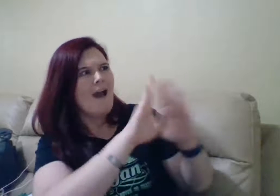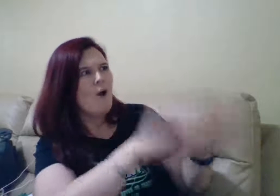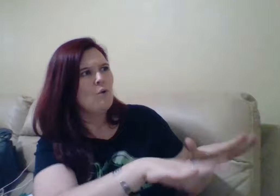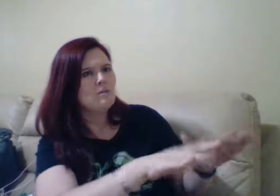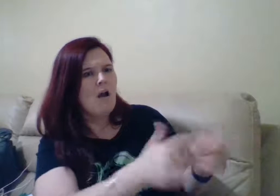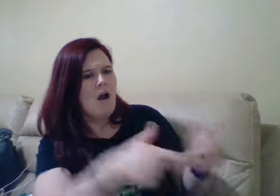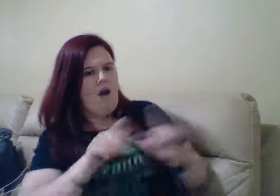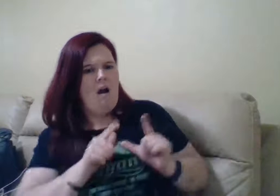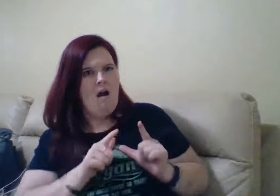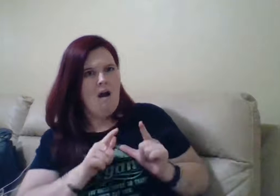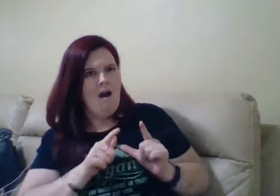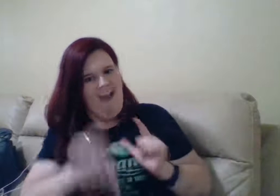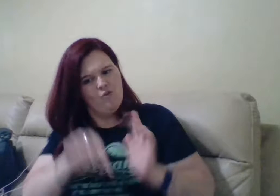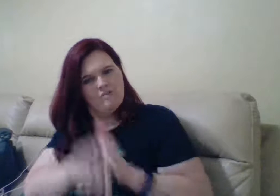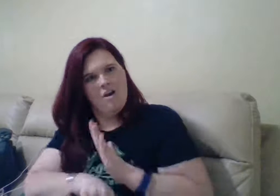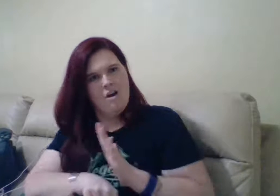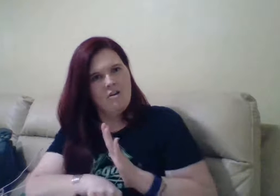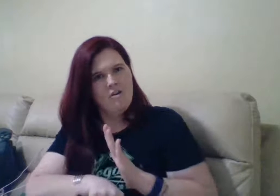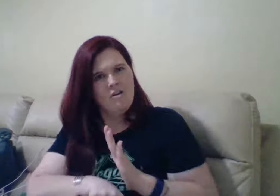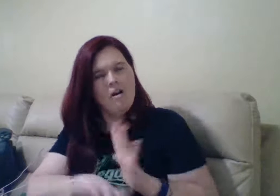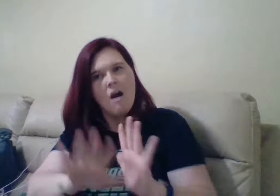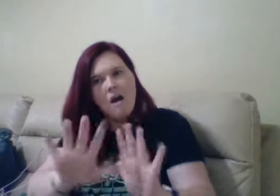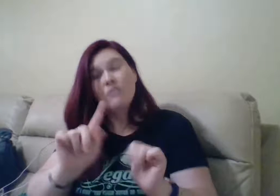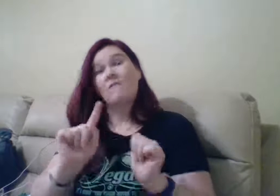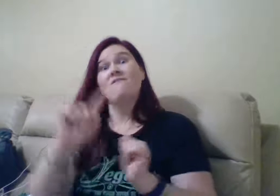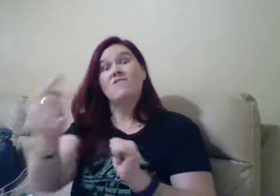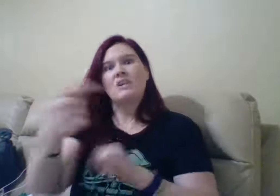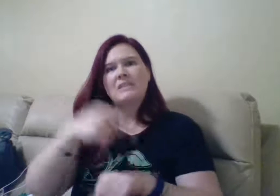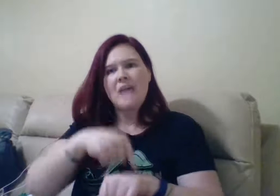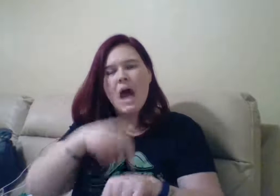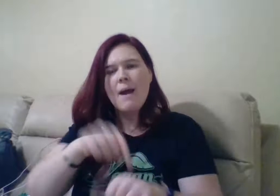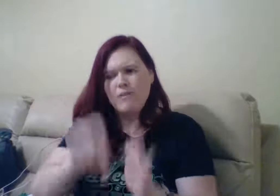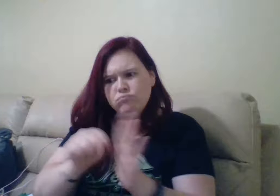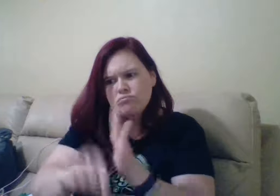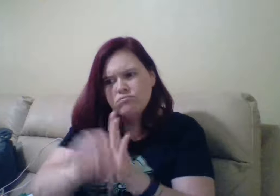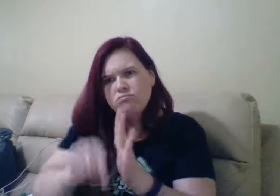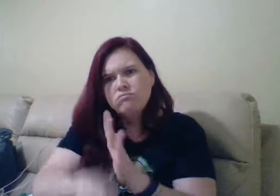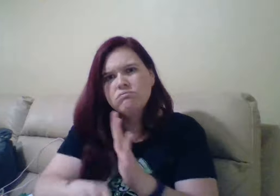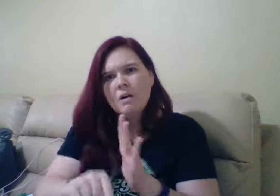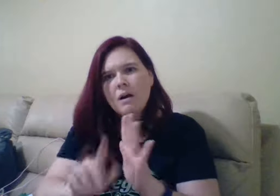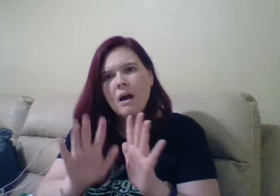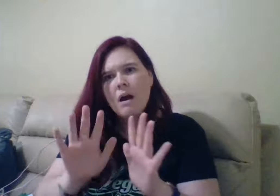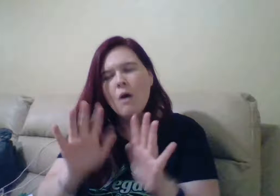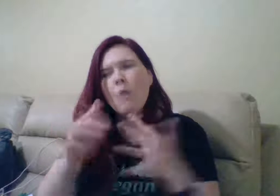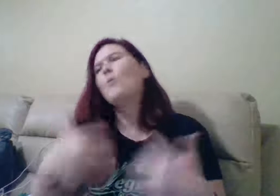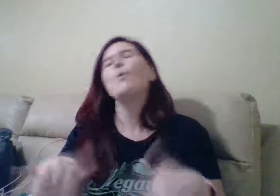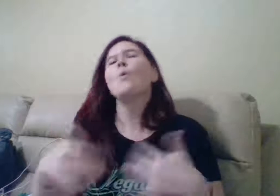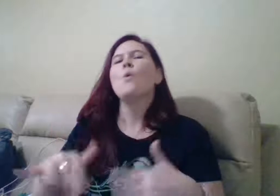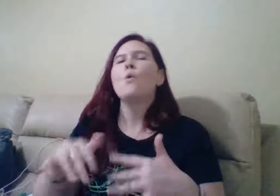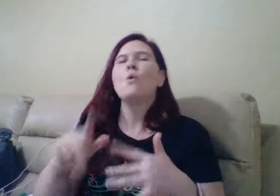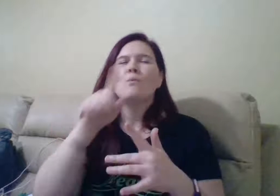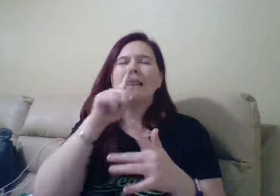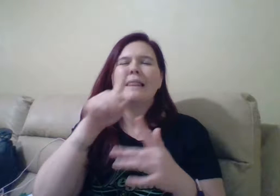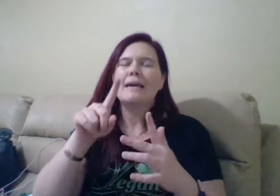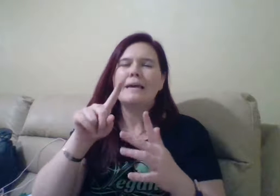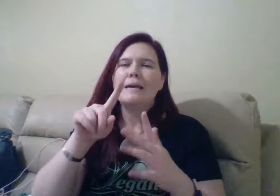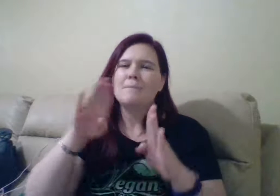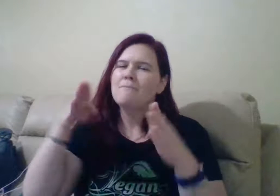for the first time in his life, in this quantity of animals. And so this is a real indictment of the mentality around farming. The fact that